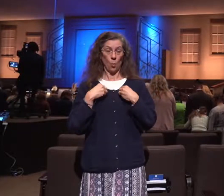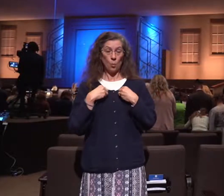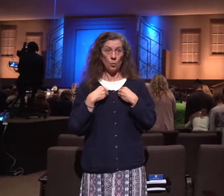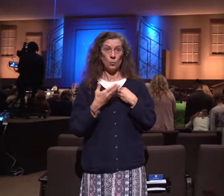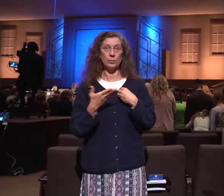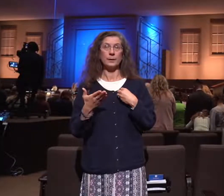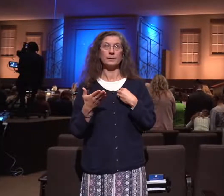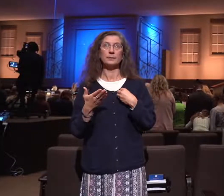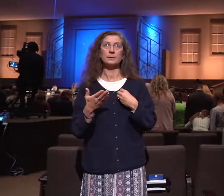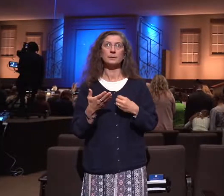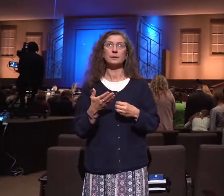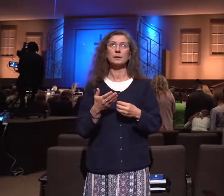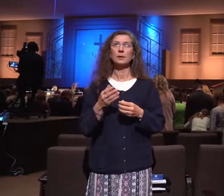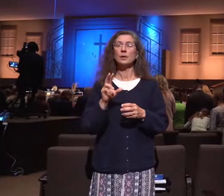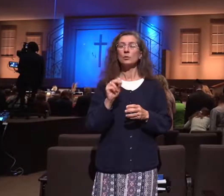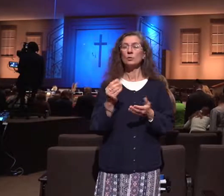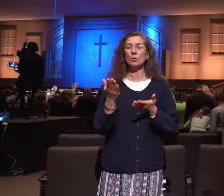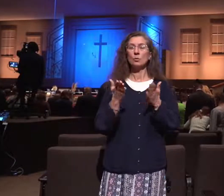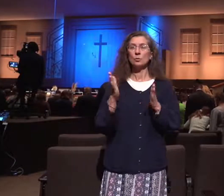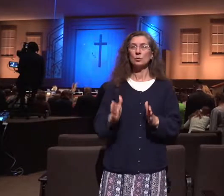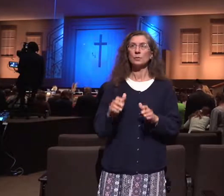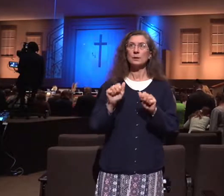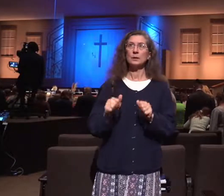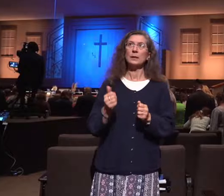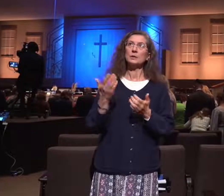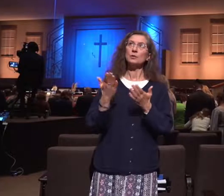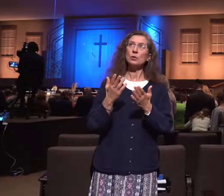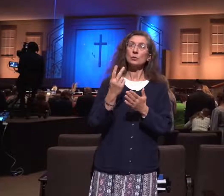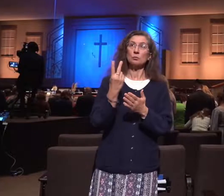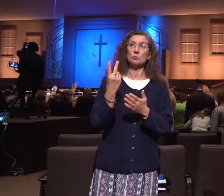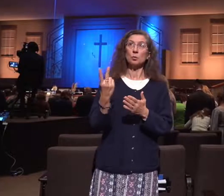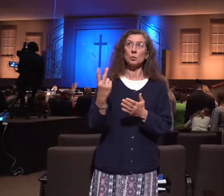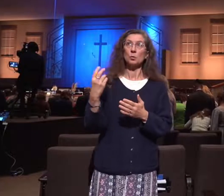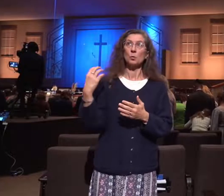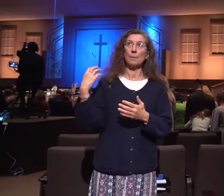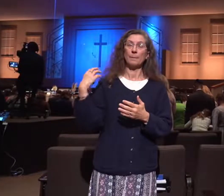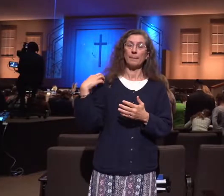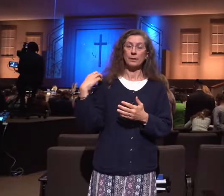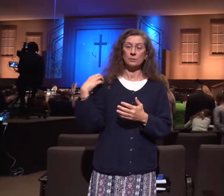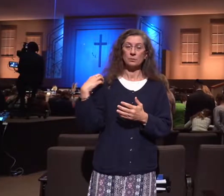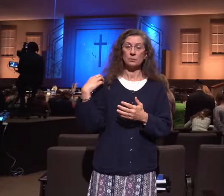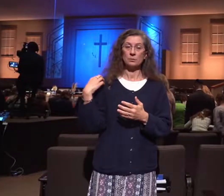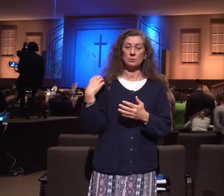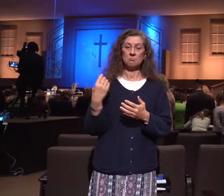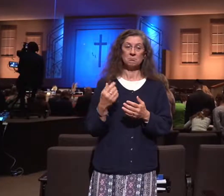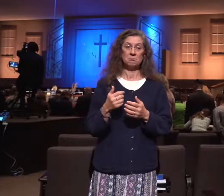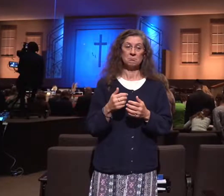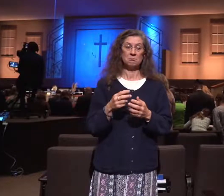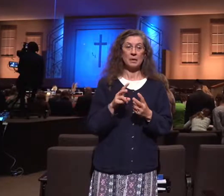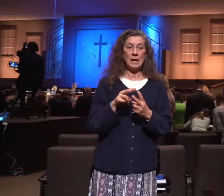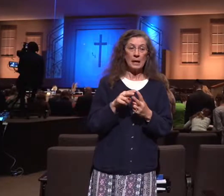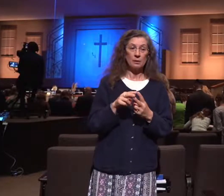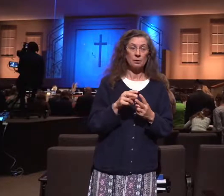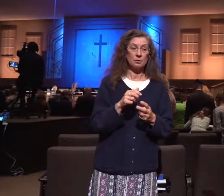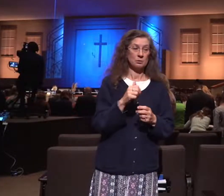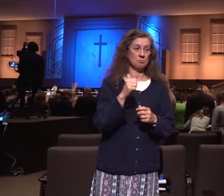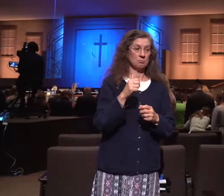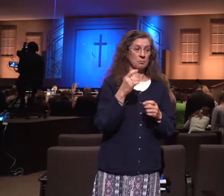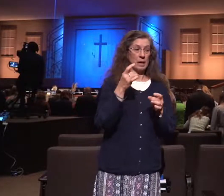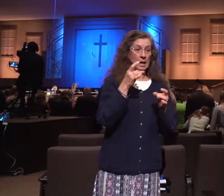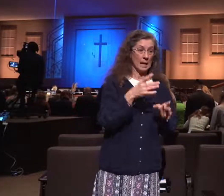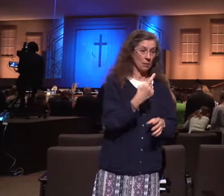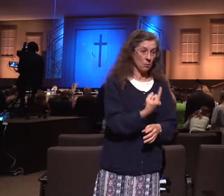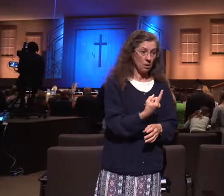No servant can serve two masters. For either he will hate the one and love the